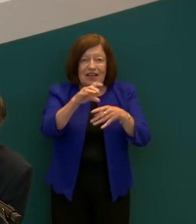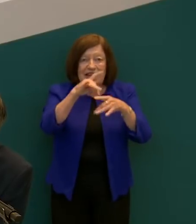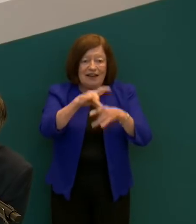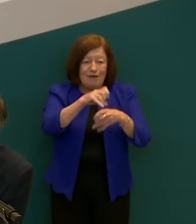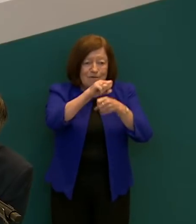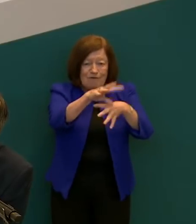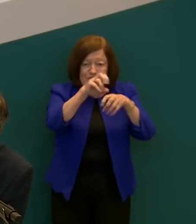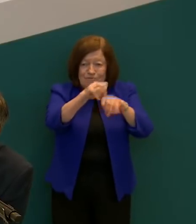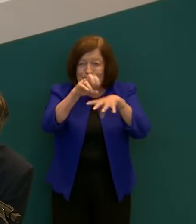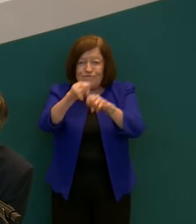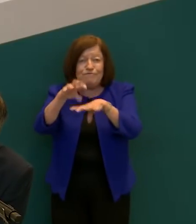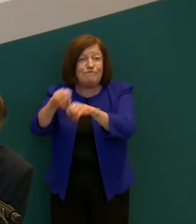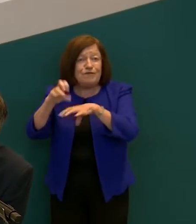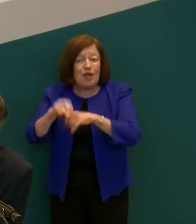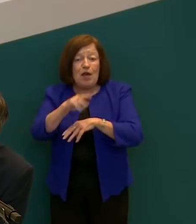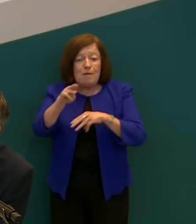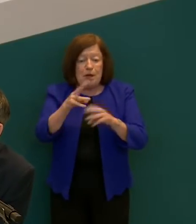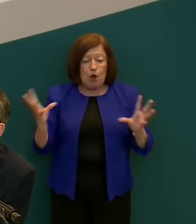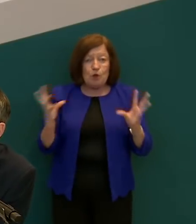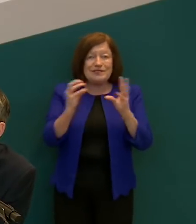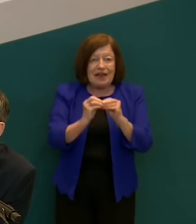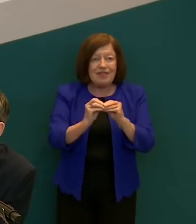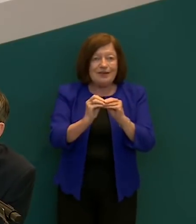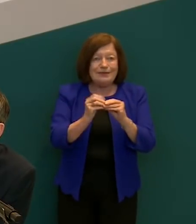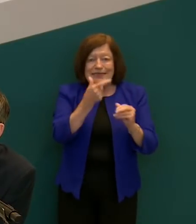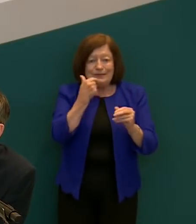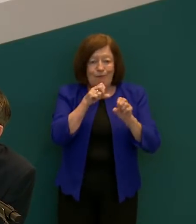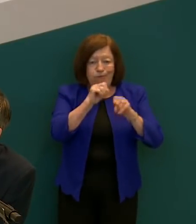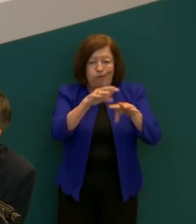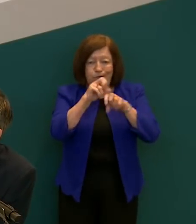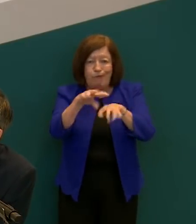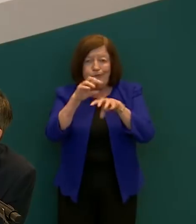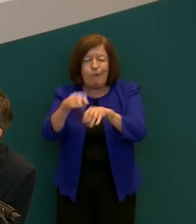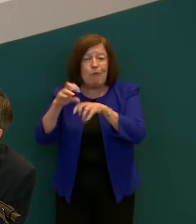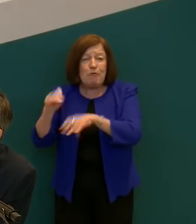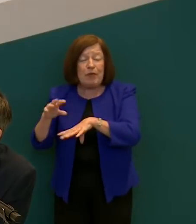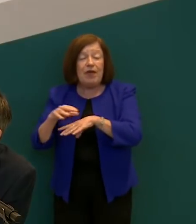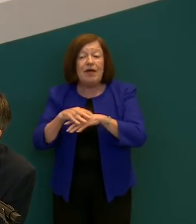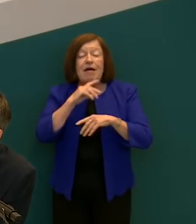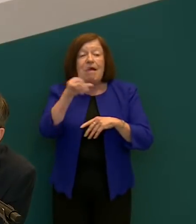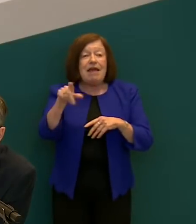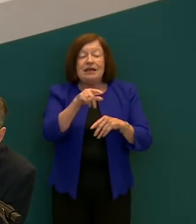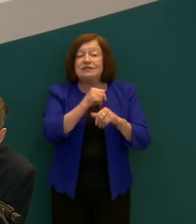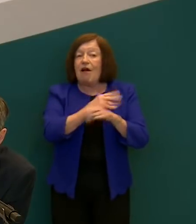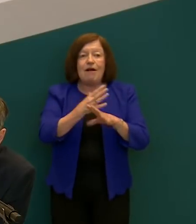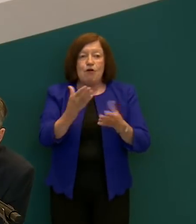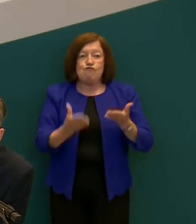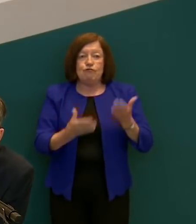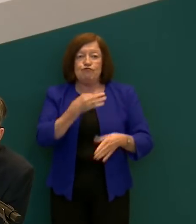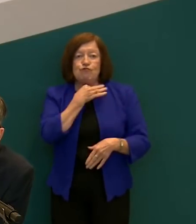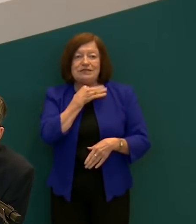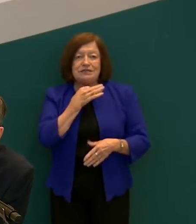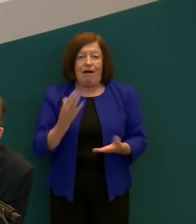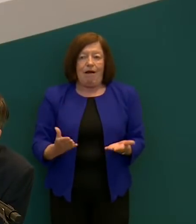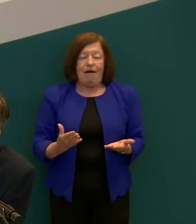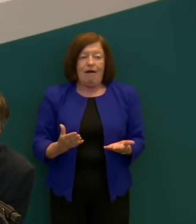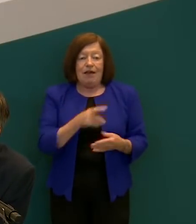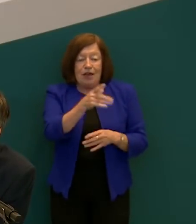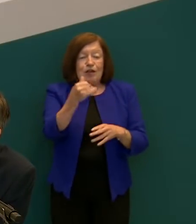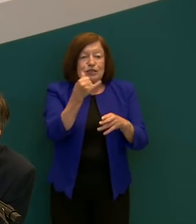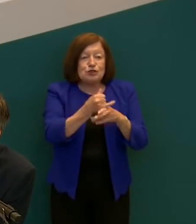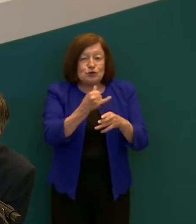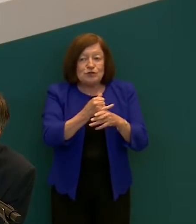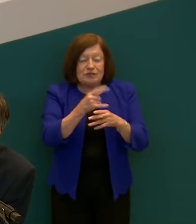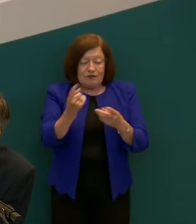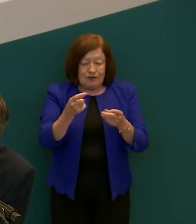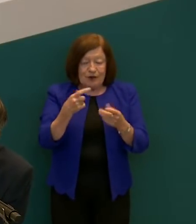people congregate, when people come together. But everything is a balance of risk. So schools have been preparing now for